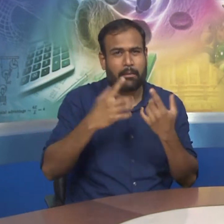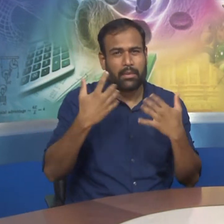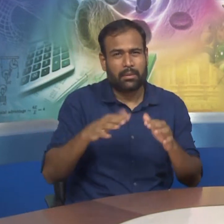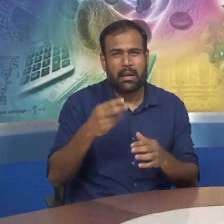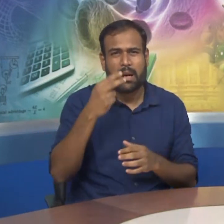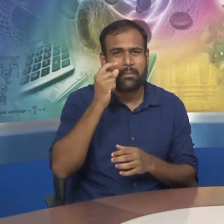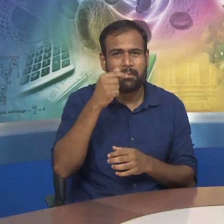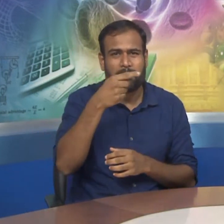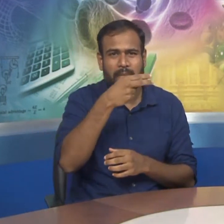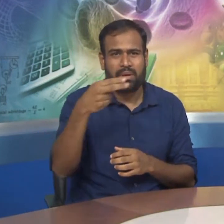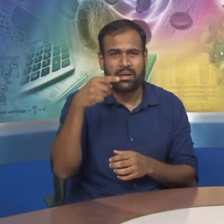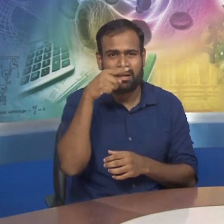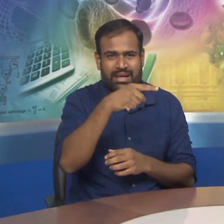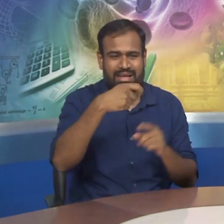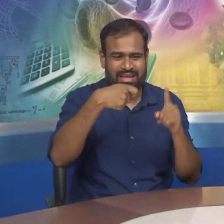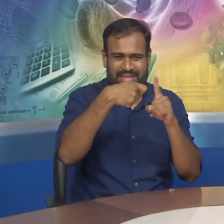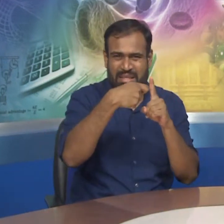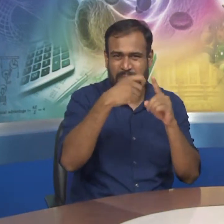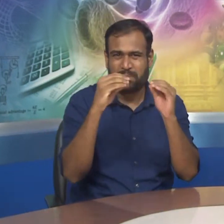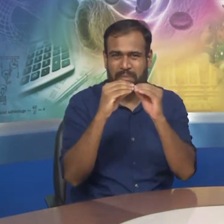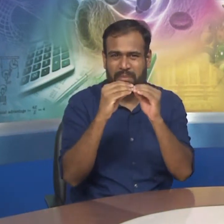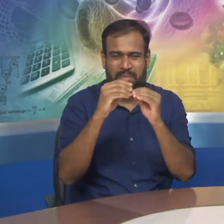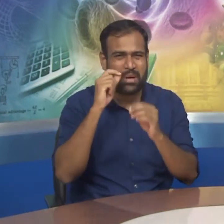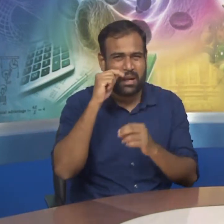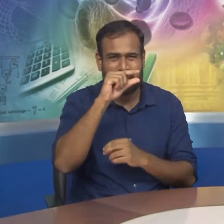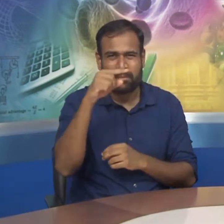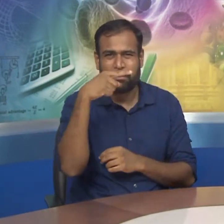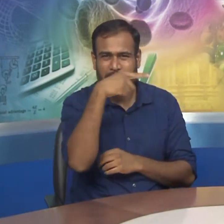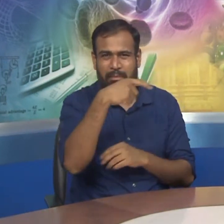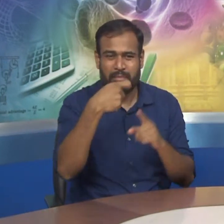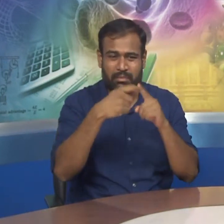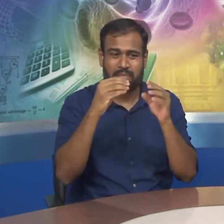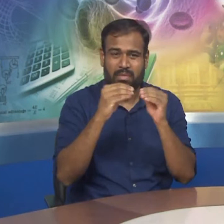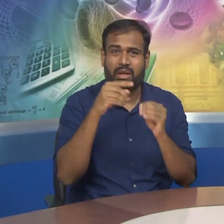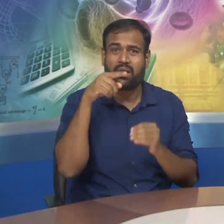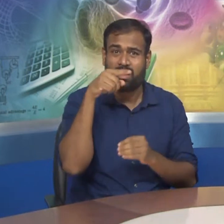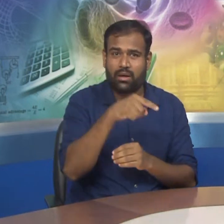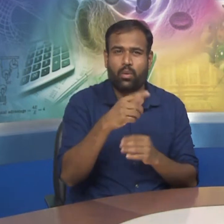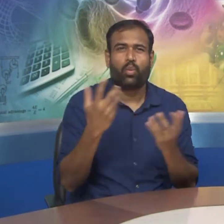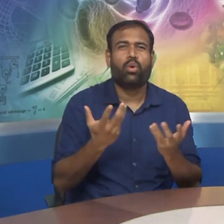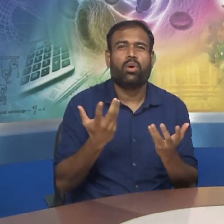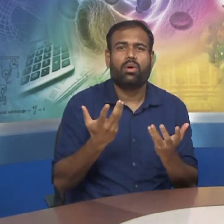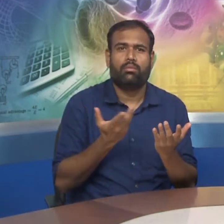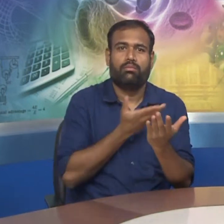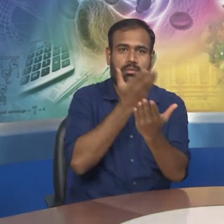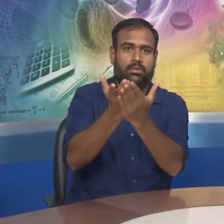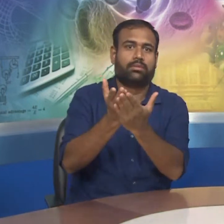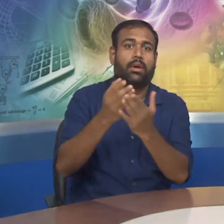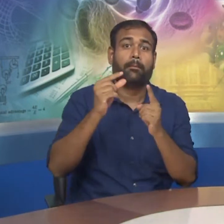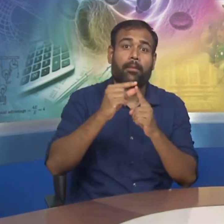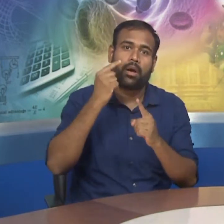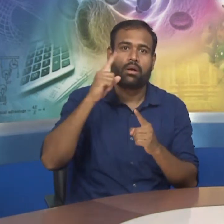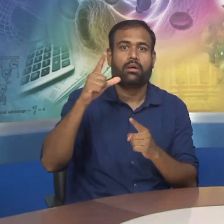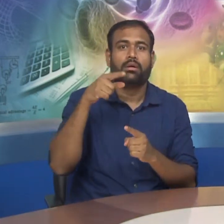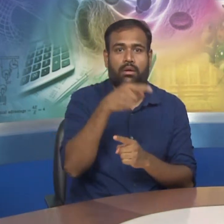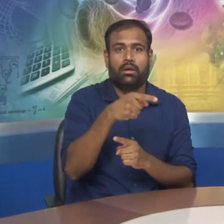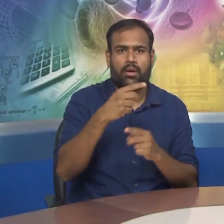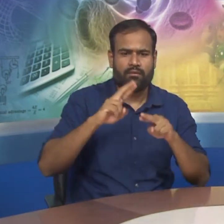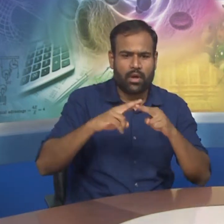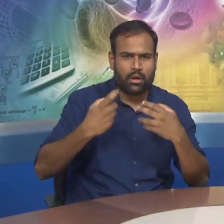Cases related to writs which involves violation of fundamental rights. Example, Kesavananda Bharati case